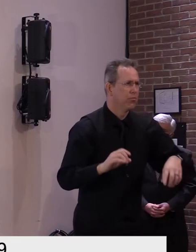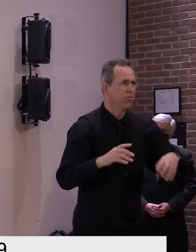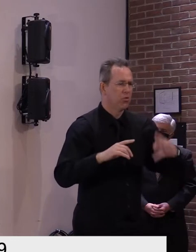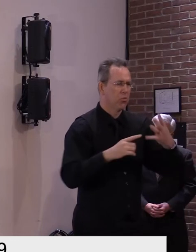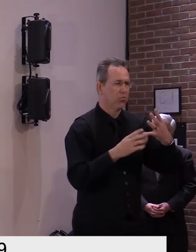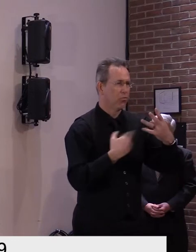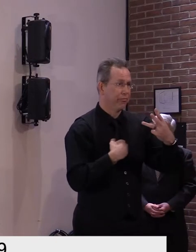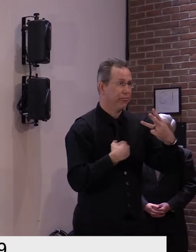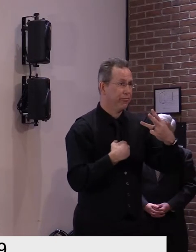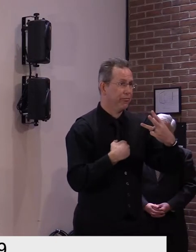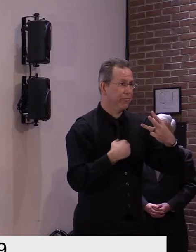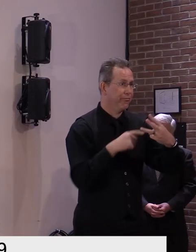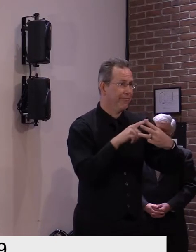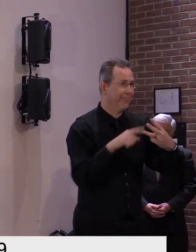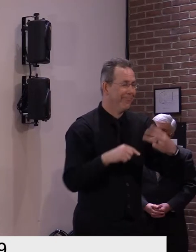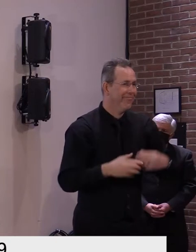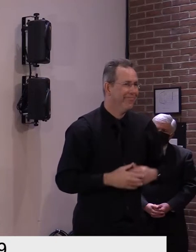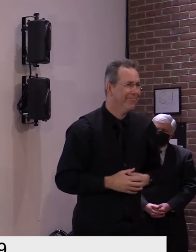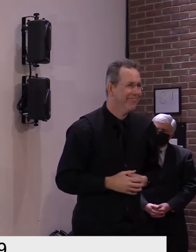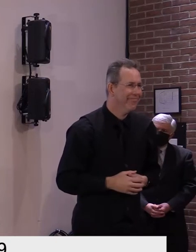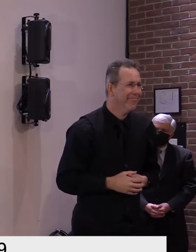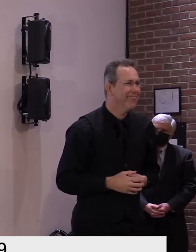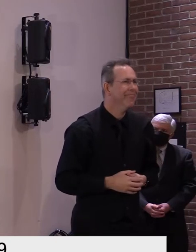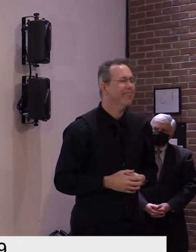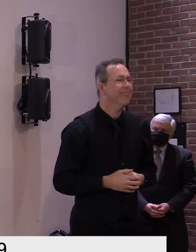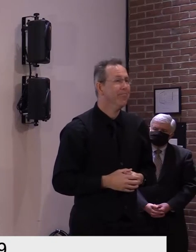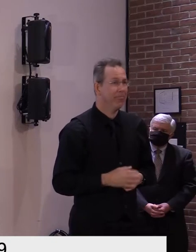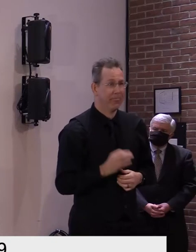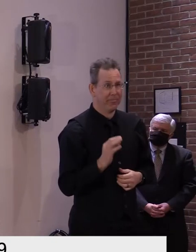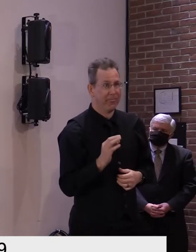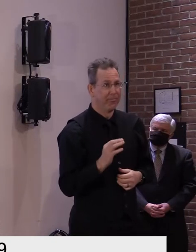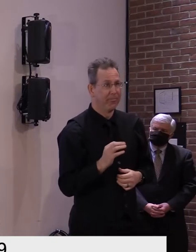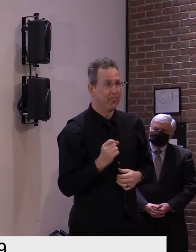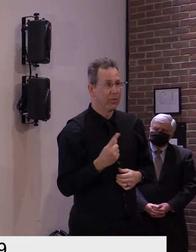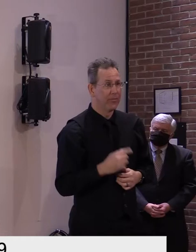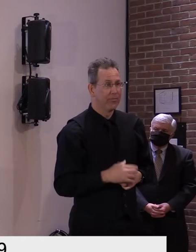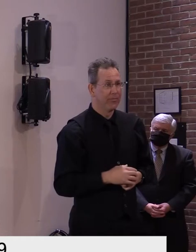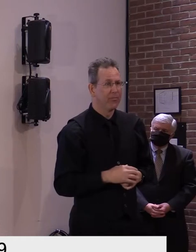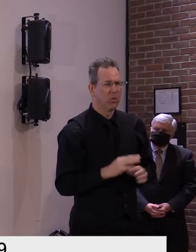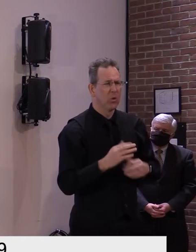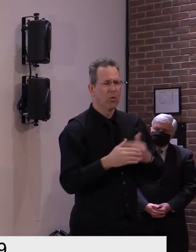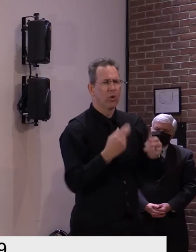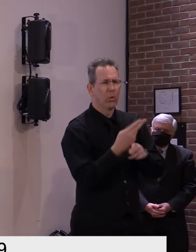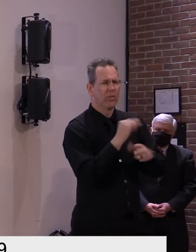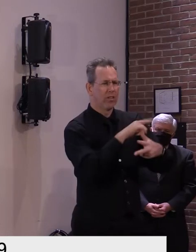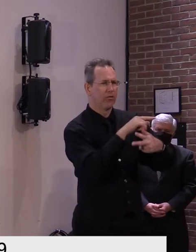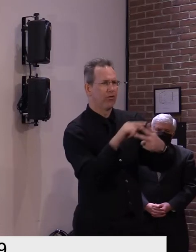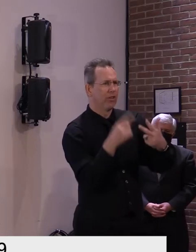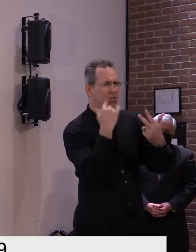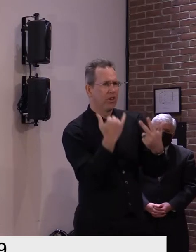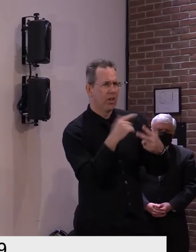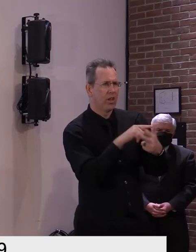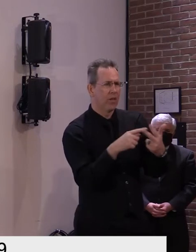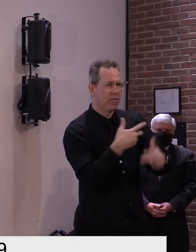not prevent them from obtaining their vaccination here in the States, here in Vermont. Thank you.